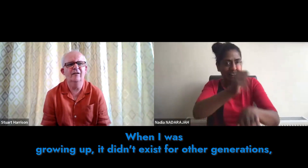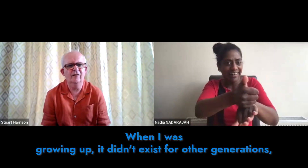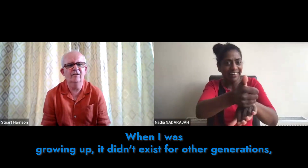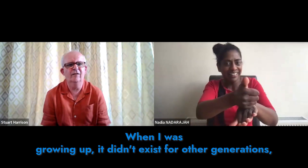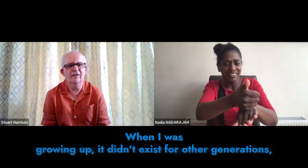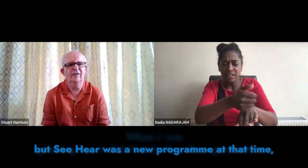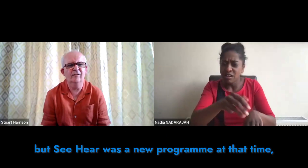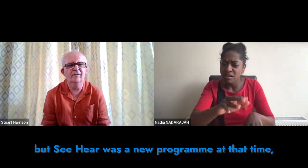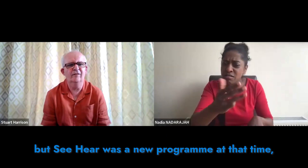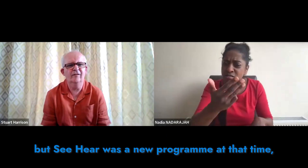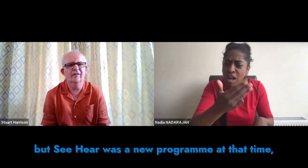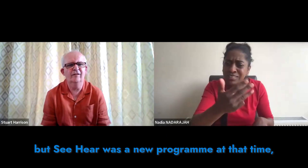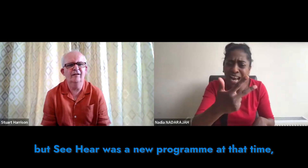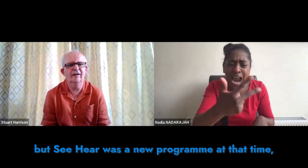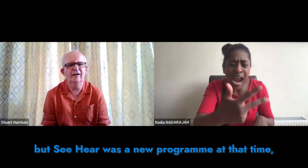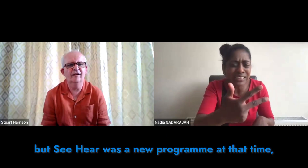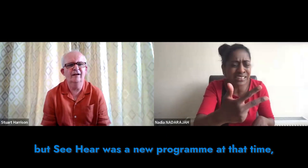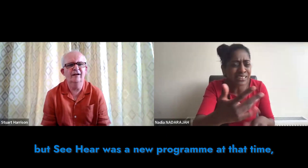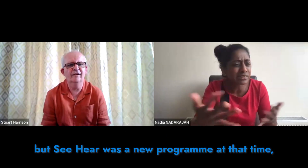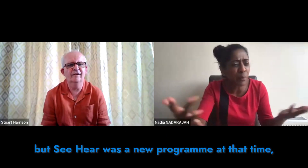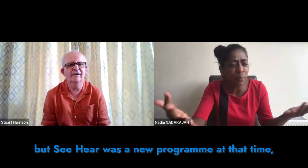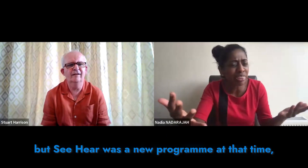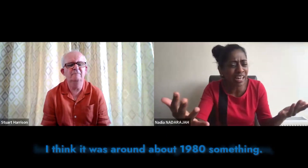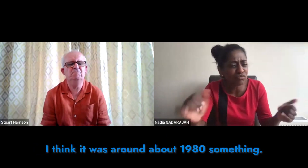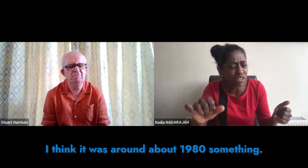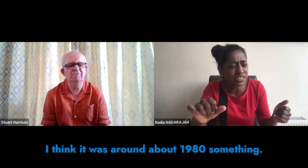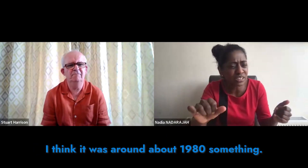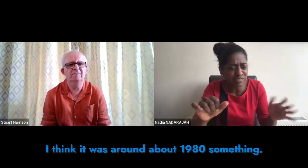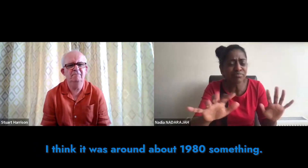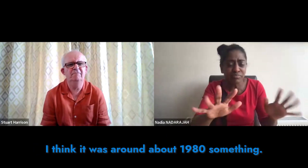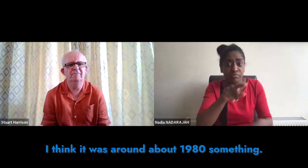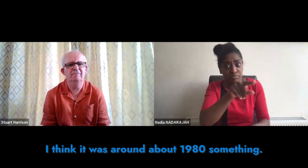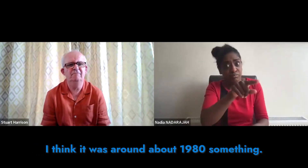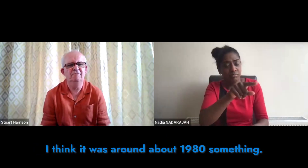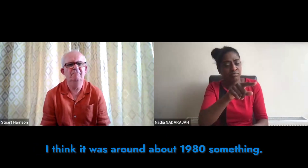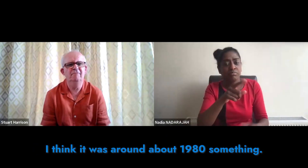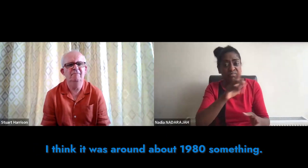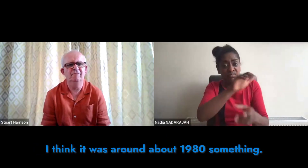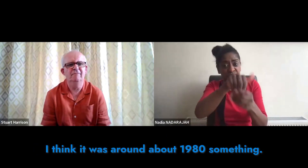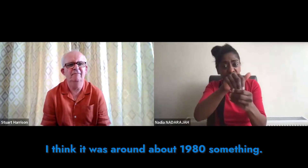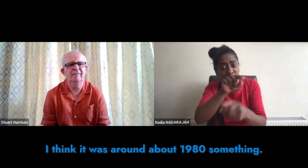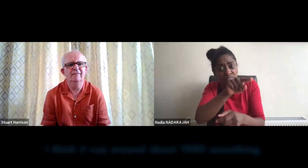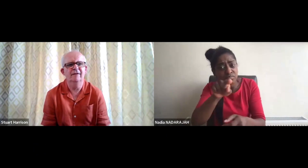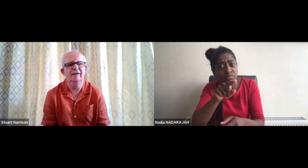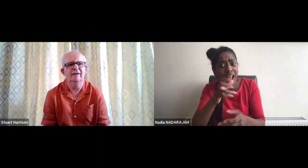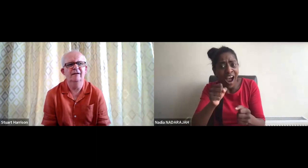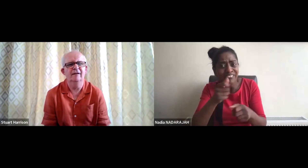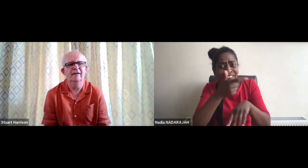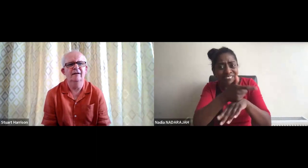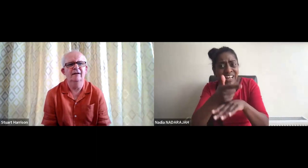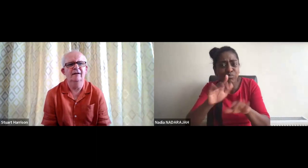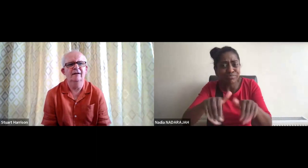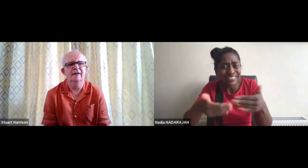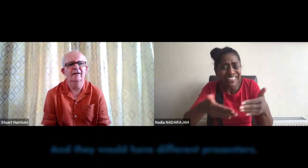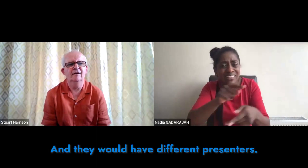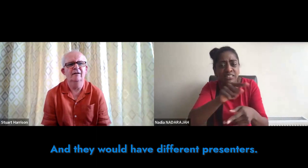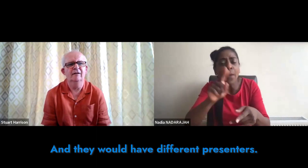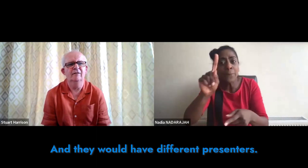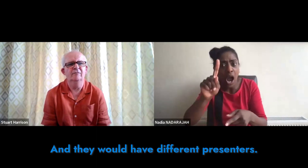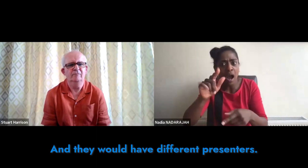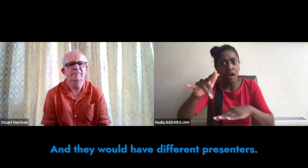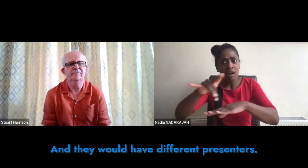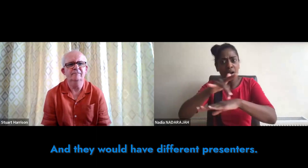other generations, but See Here was a new program at that time. I think it was around about 1980 something.